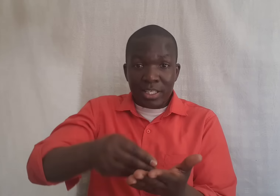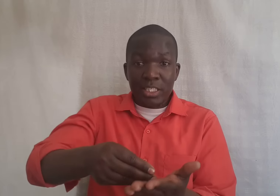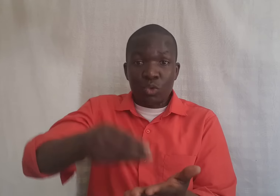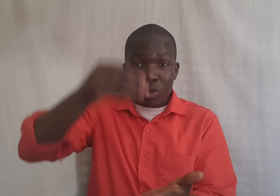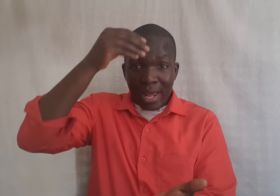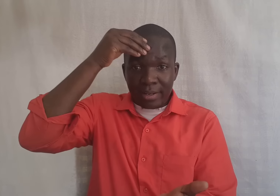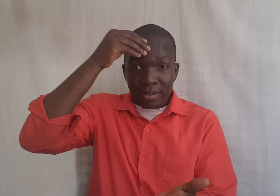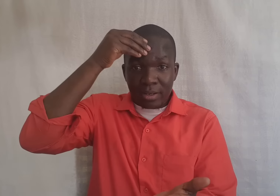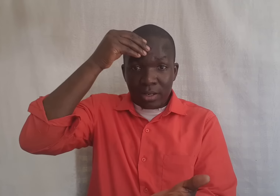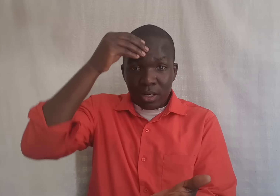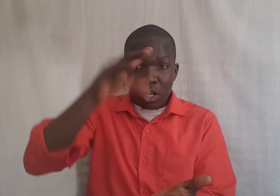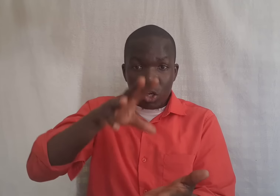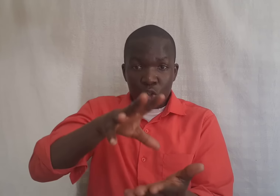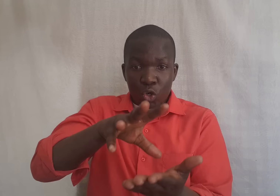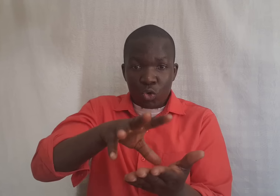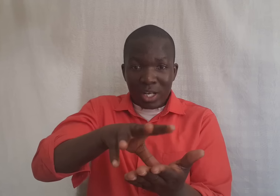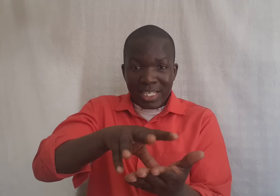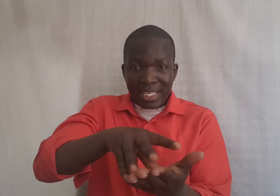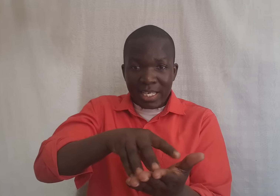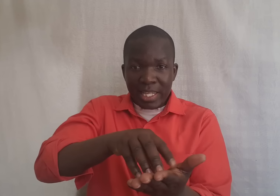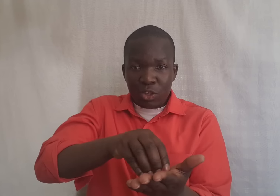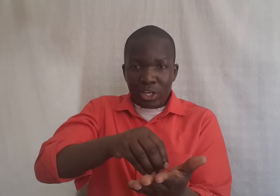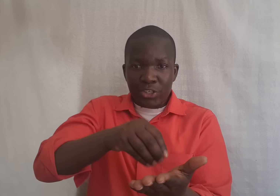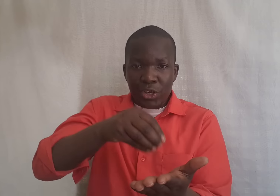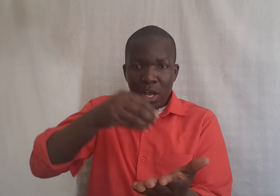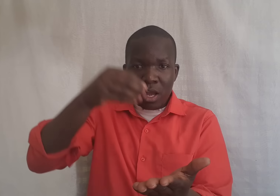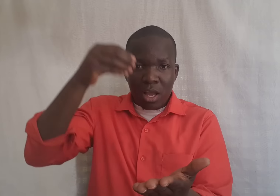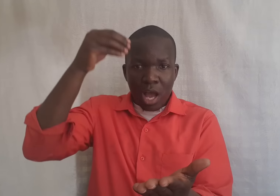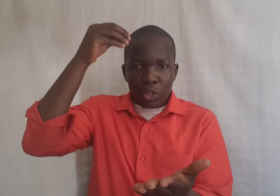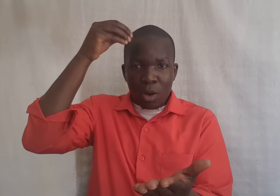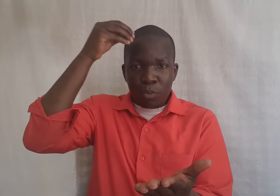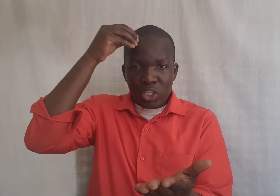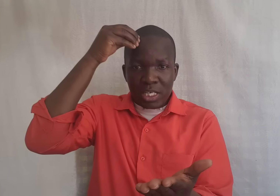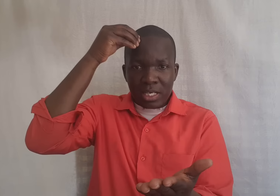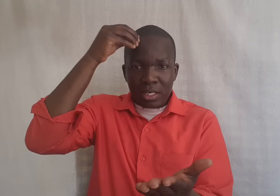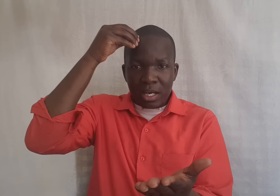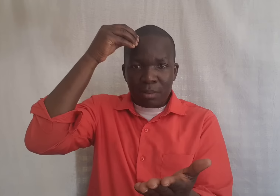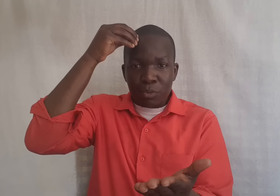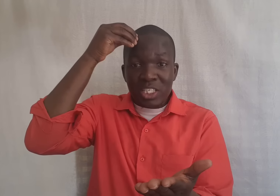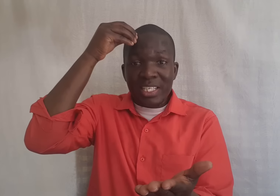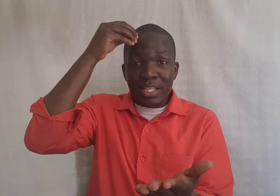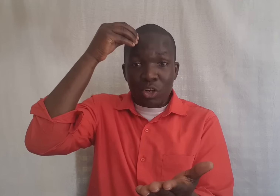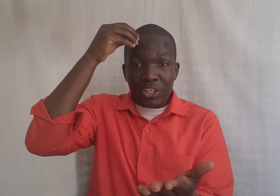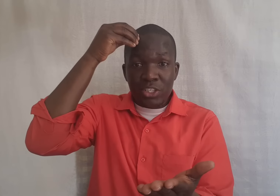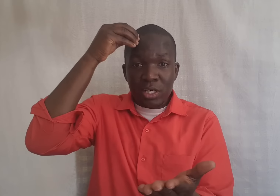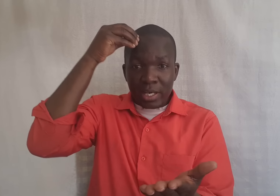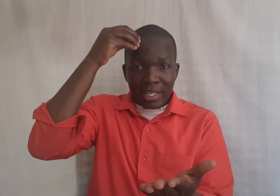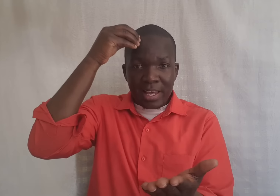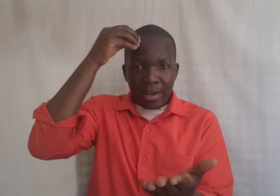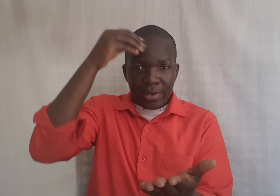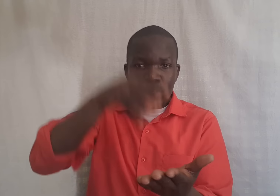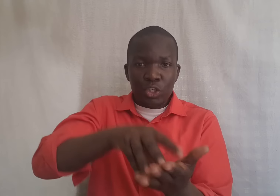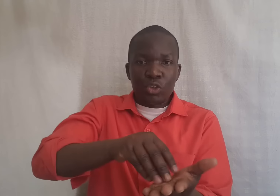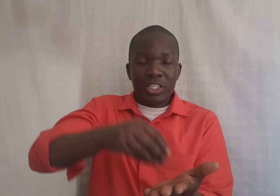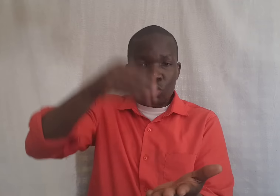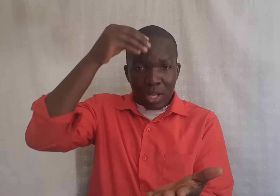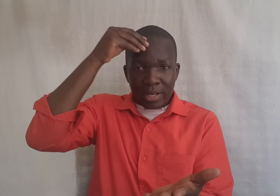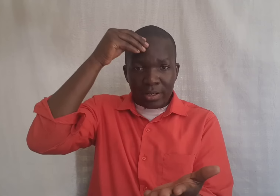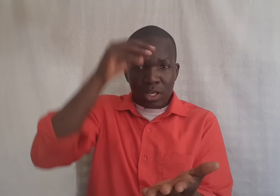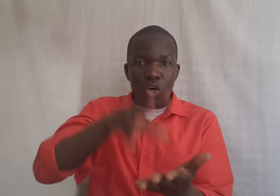is to learn. So you are taking the knowledge here and you are putting the knowledge in the head. So this is to learn or